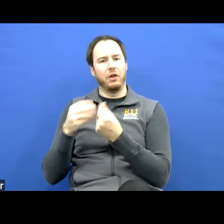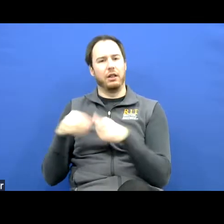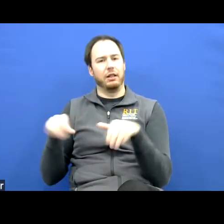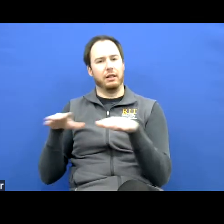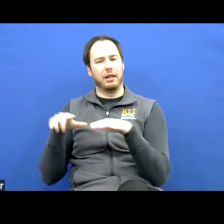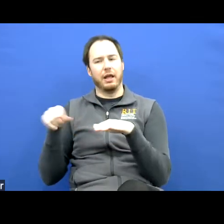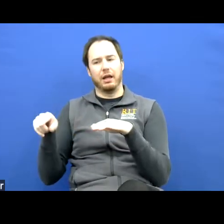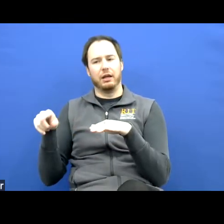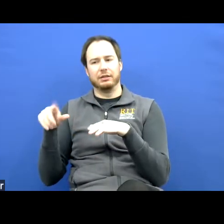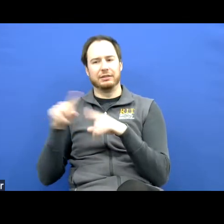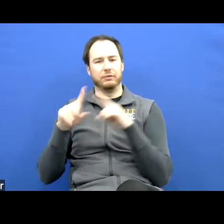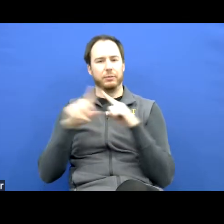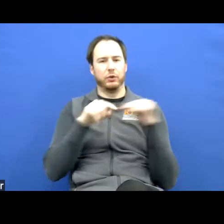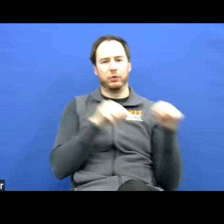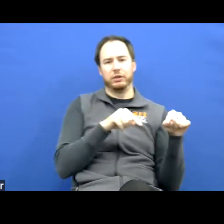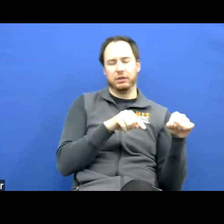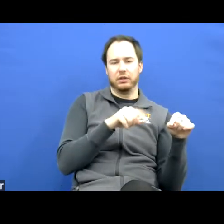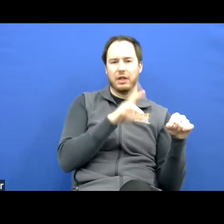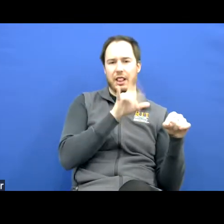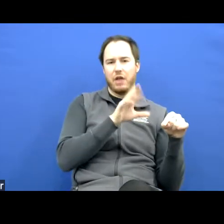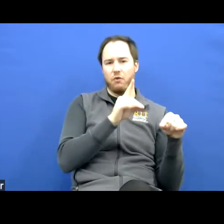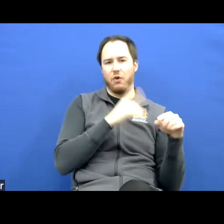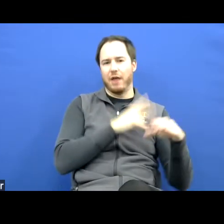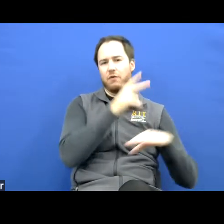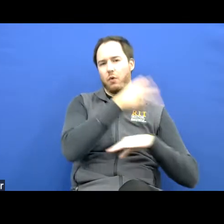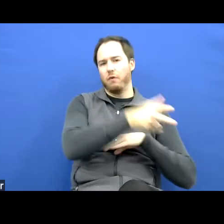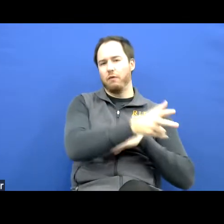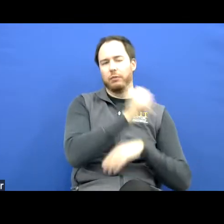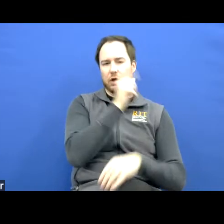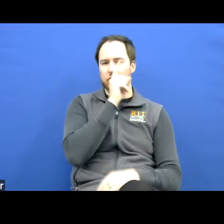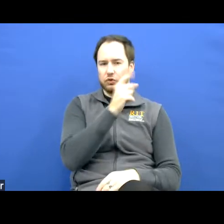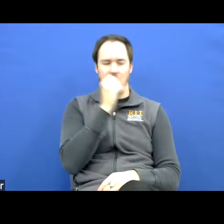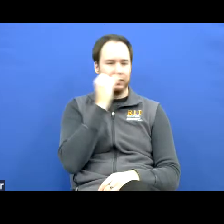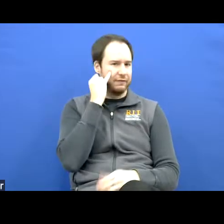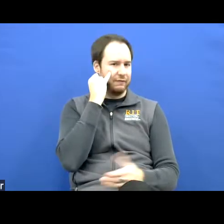is different than where it is Clay Road, so I don't know if